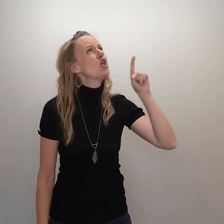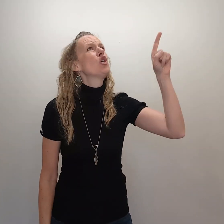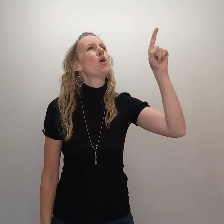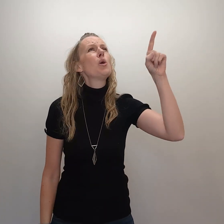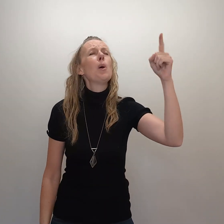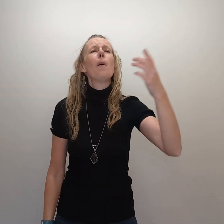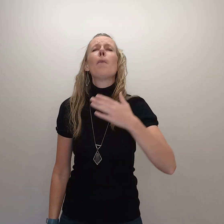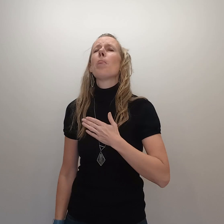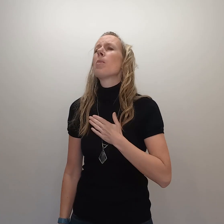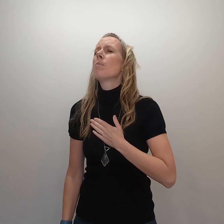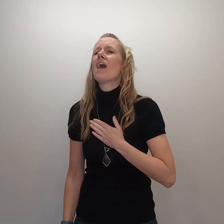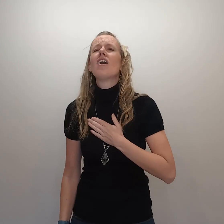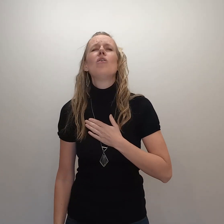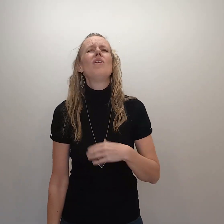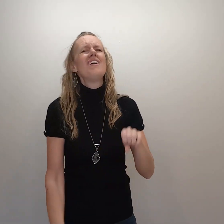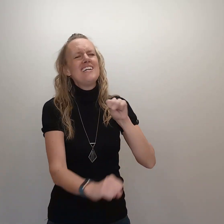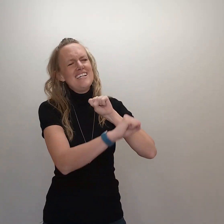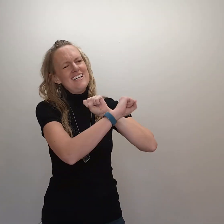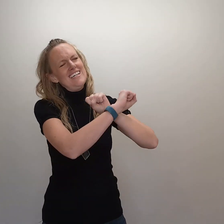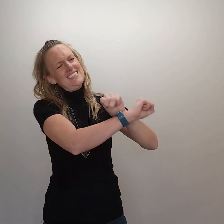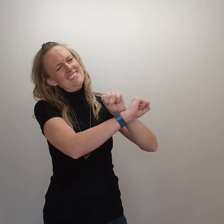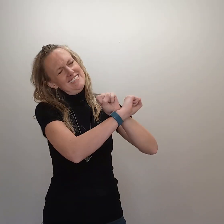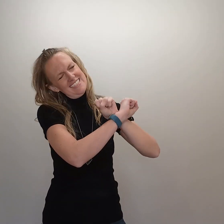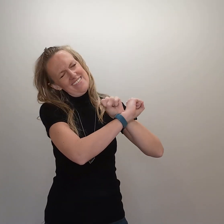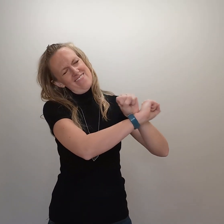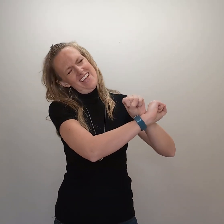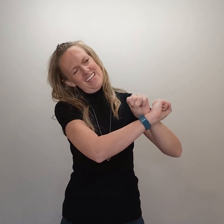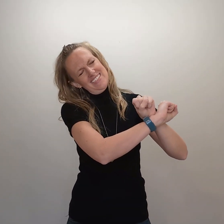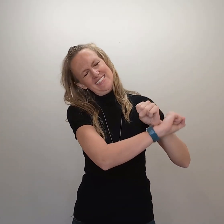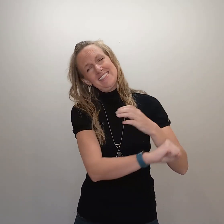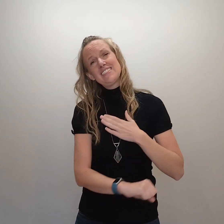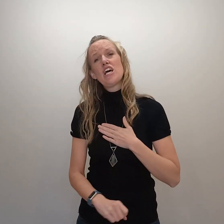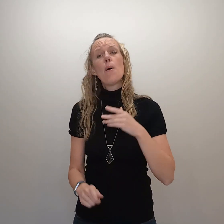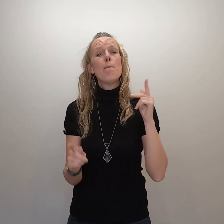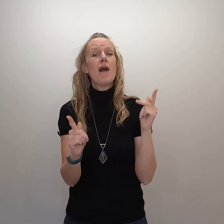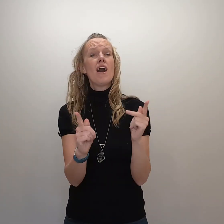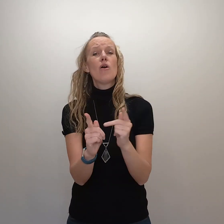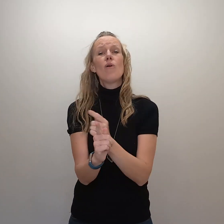need you. My one defense, my